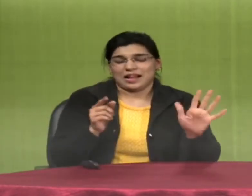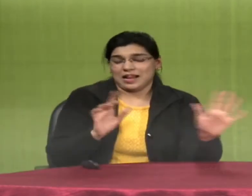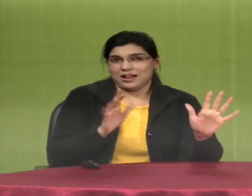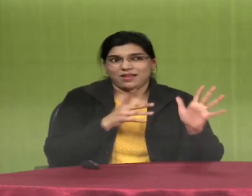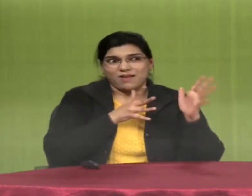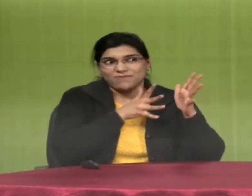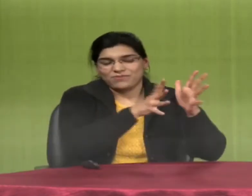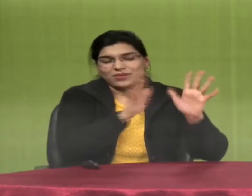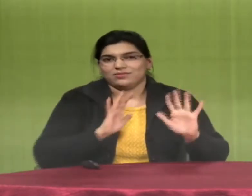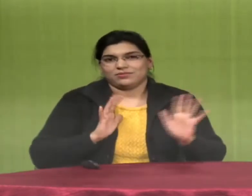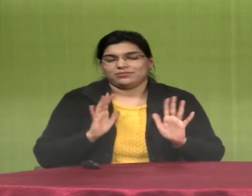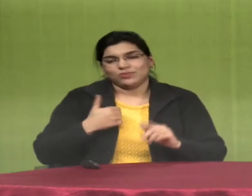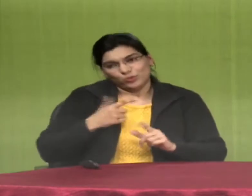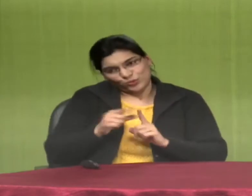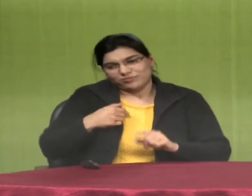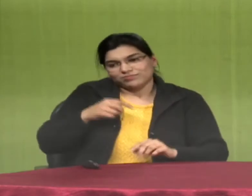So the poet chose this road